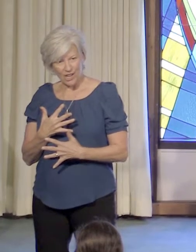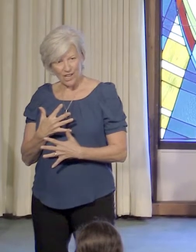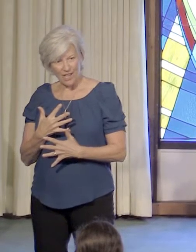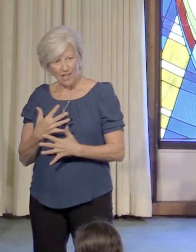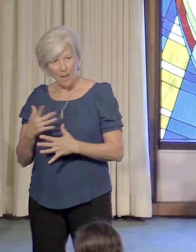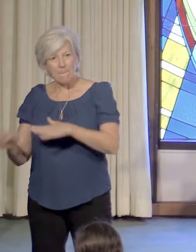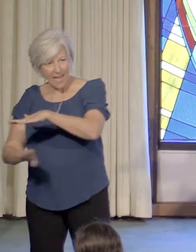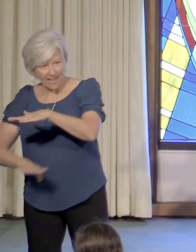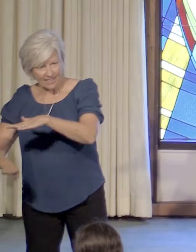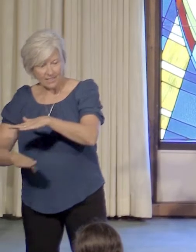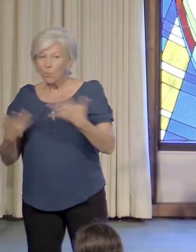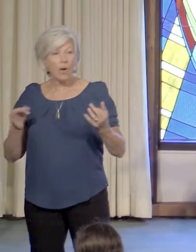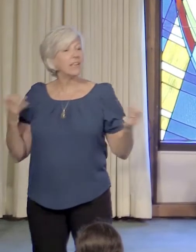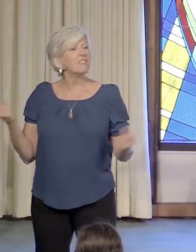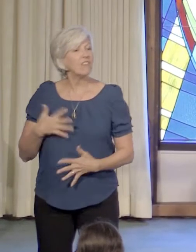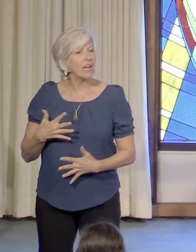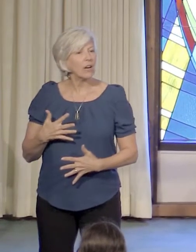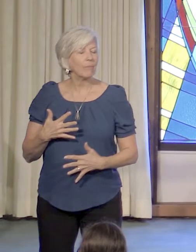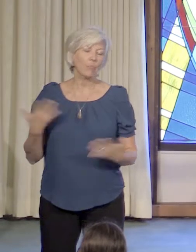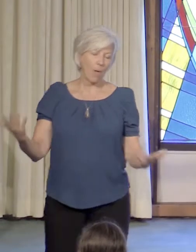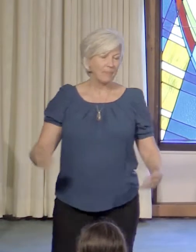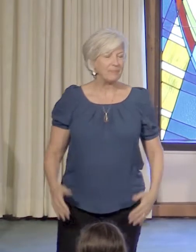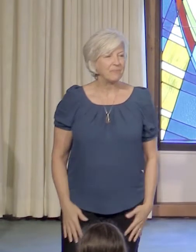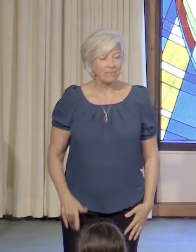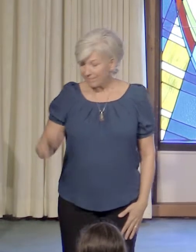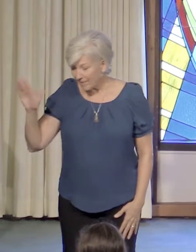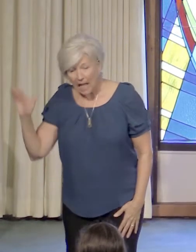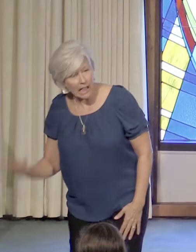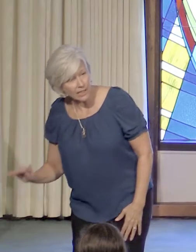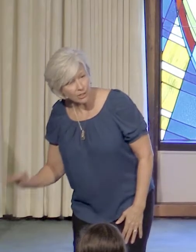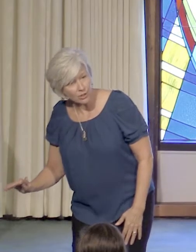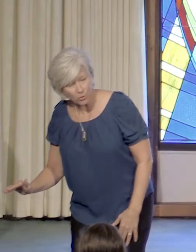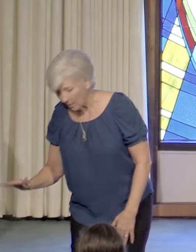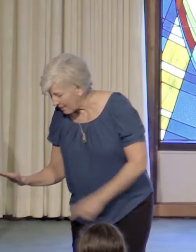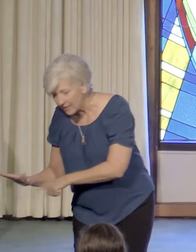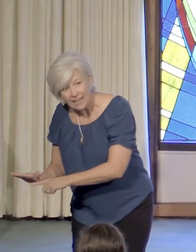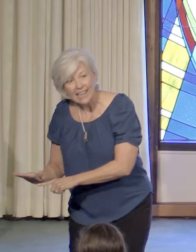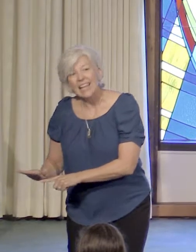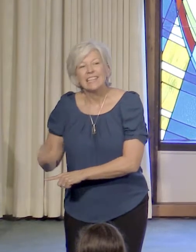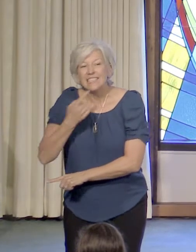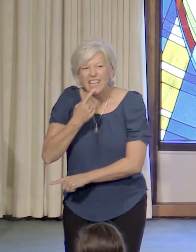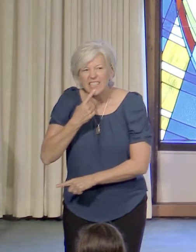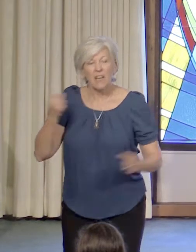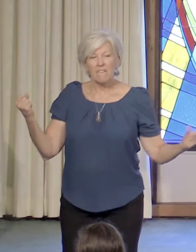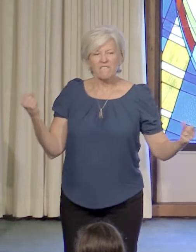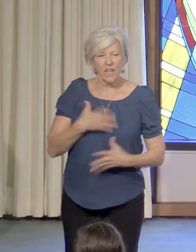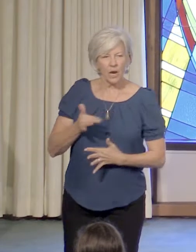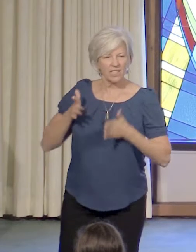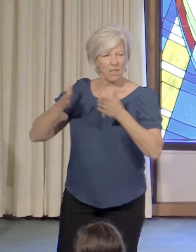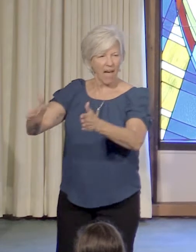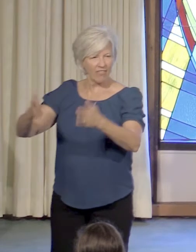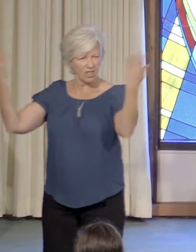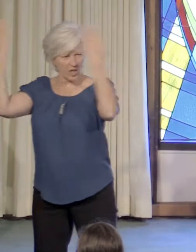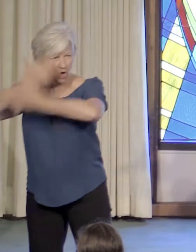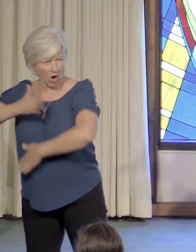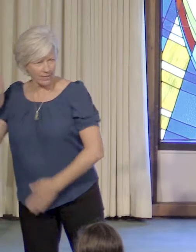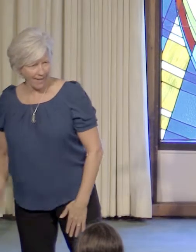a wise little dude, about yay tall, said, fear is the path to the dark side. Fear leads to